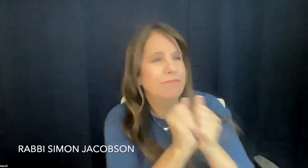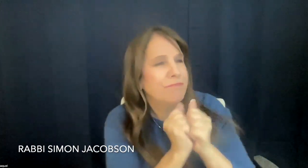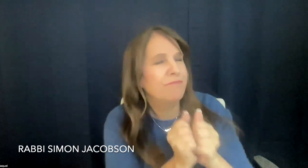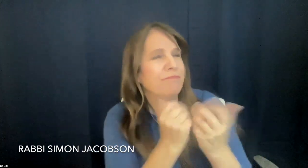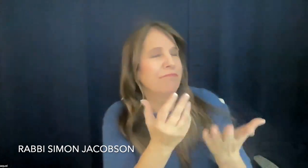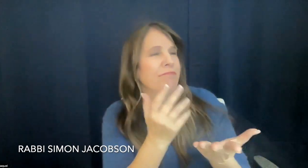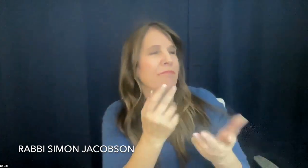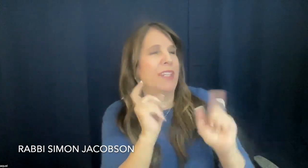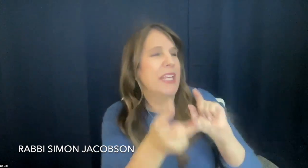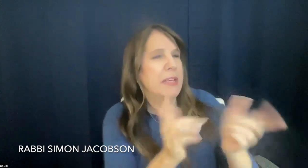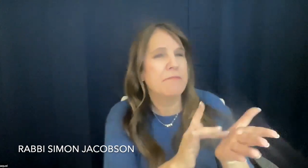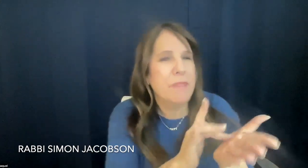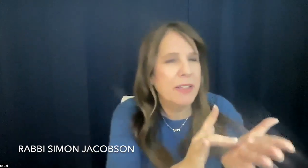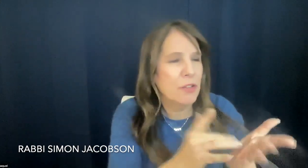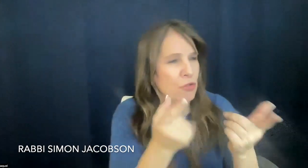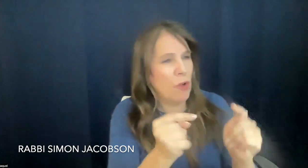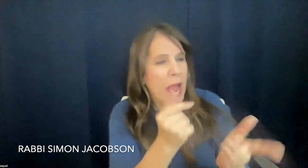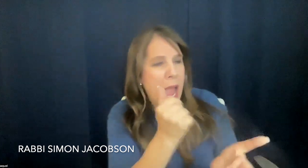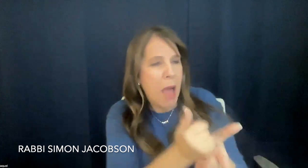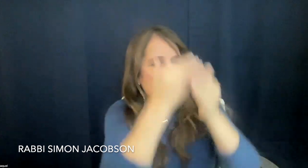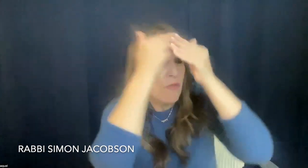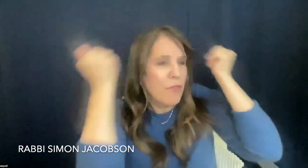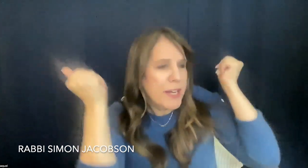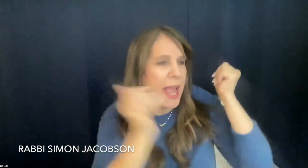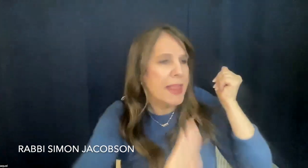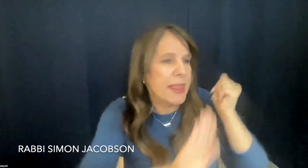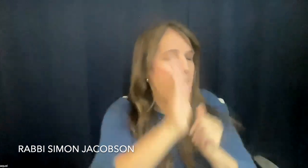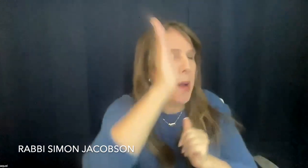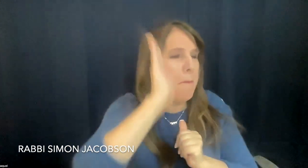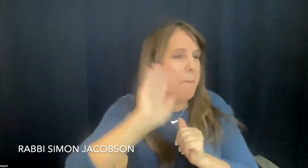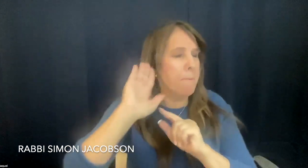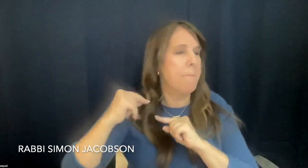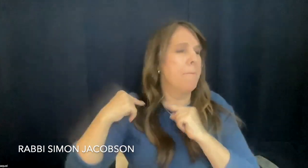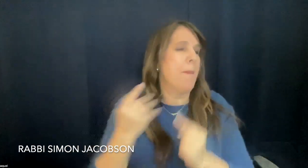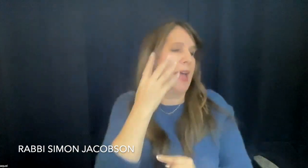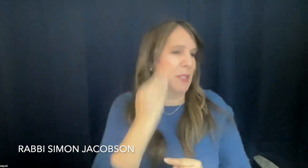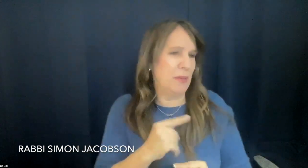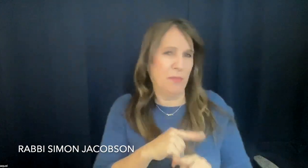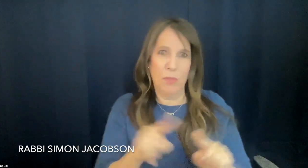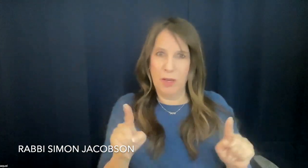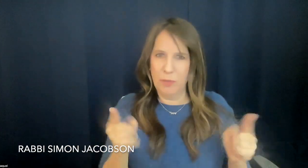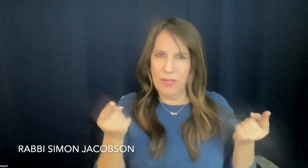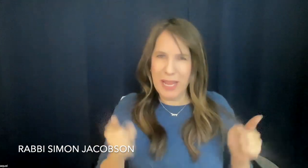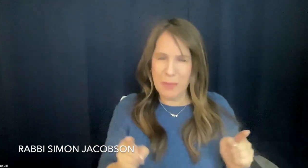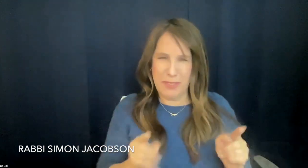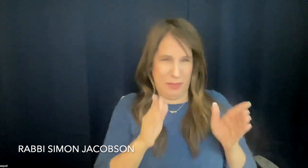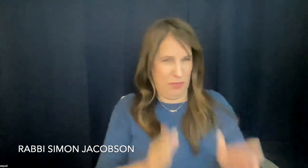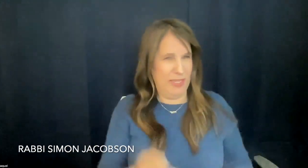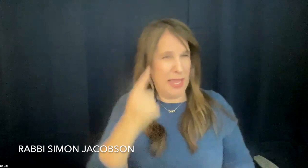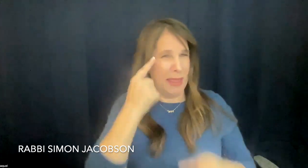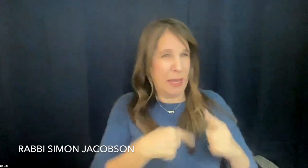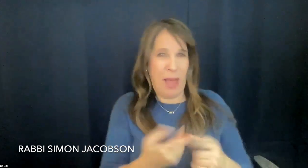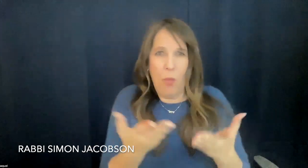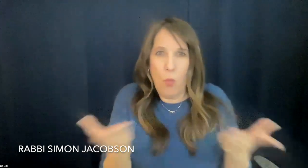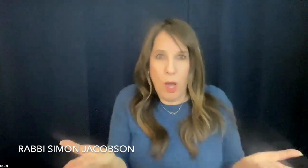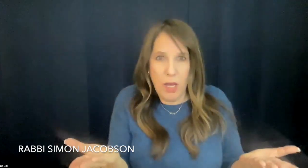ways to create amnesia and cut out the past. But what's happening is, what is the person supposed to occupy their mind with? So